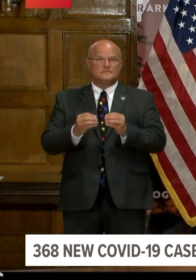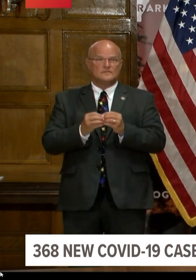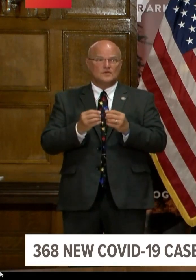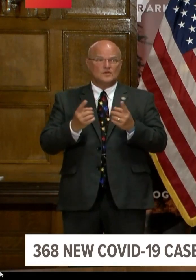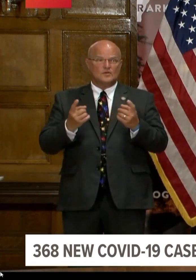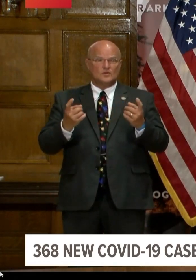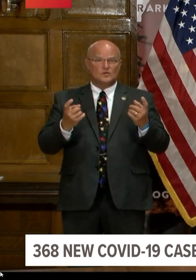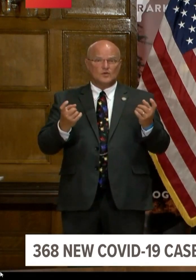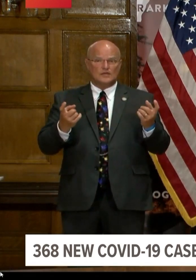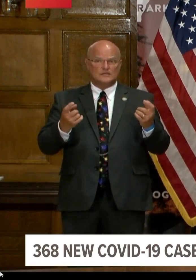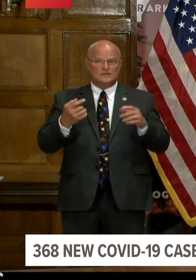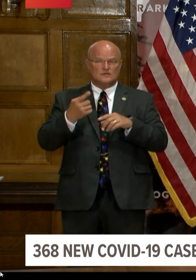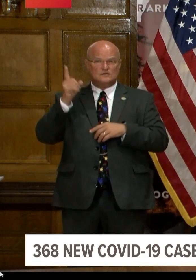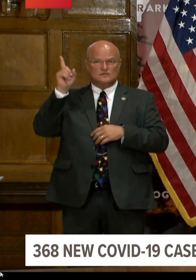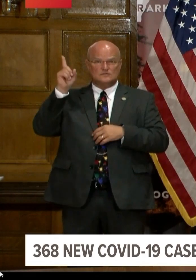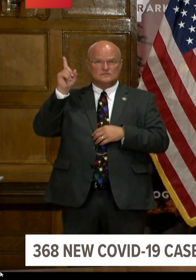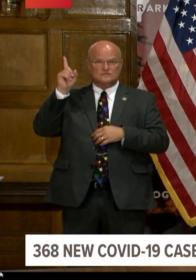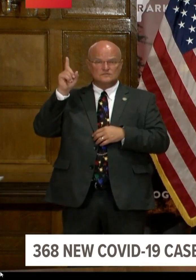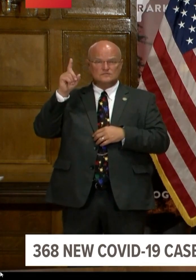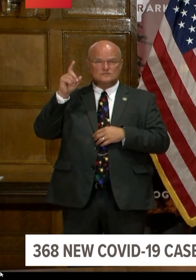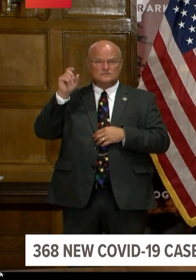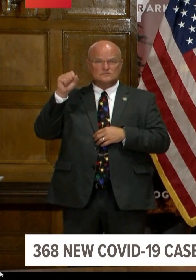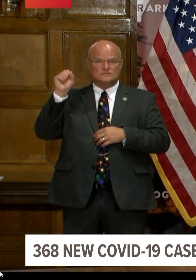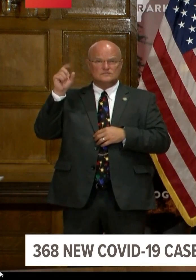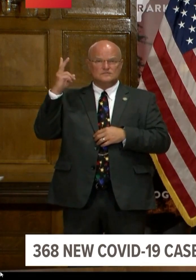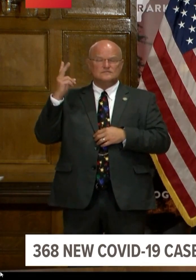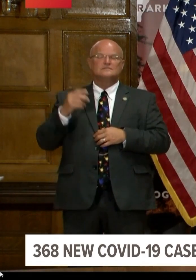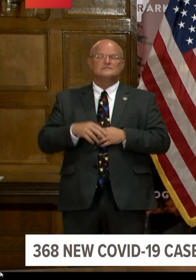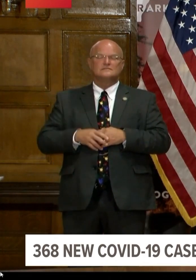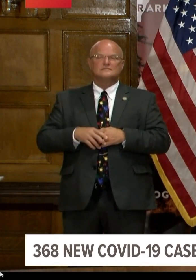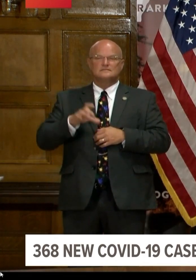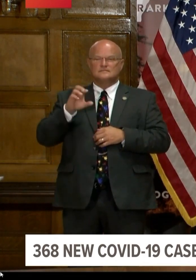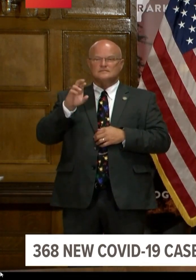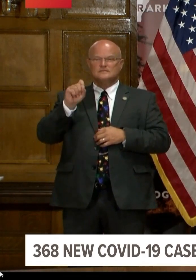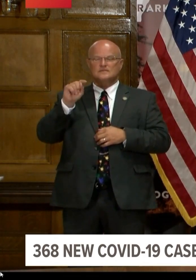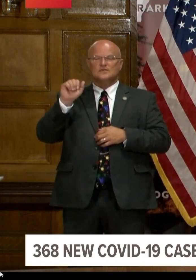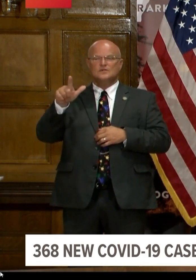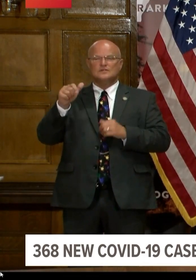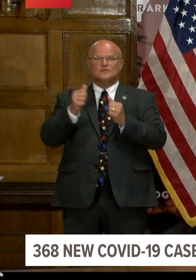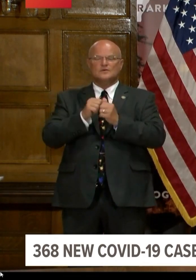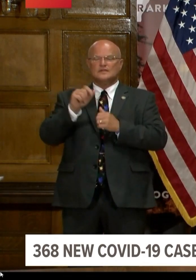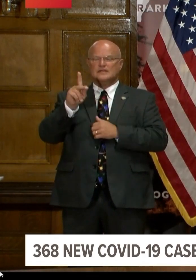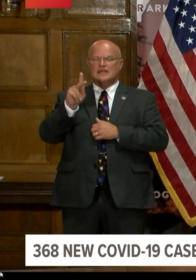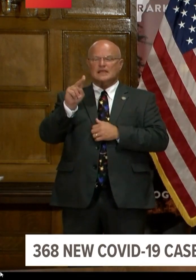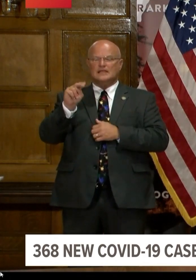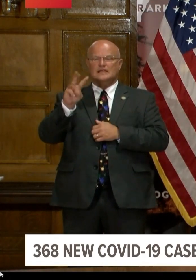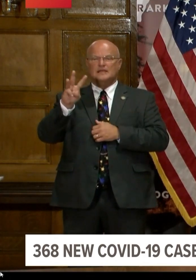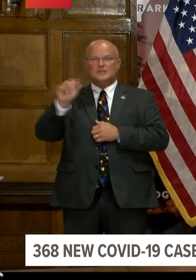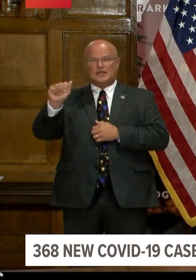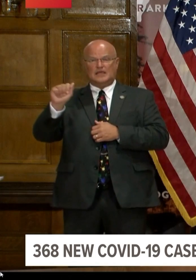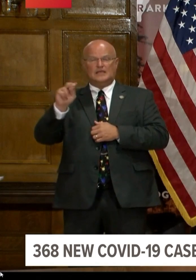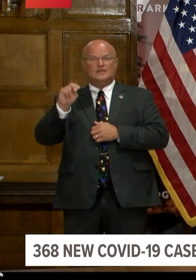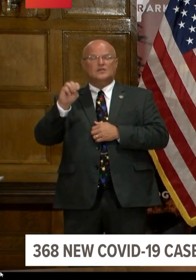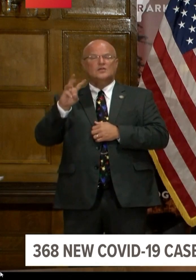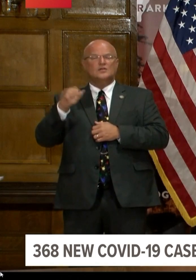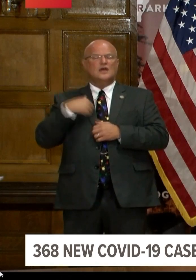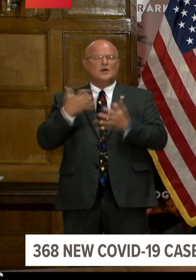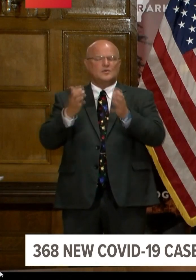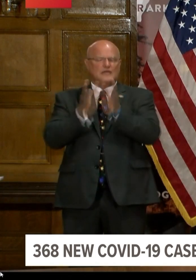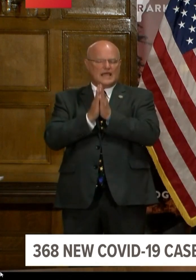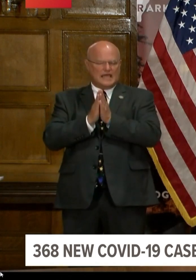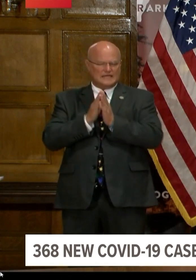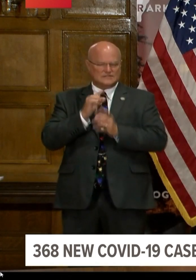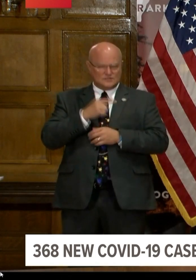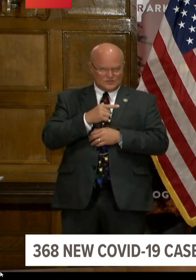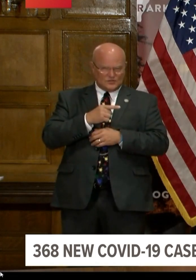Was there any other question remotely? Yes, Governor. This is Crystal Martinez with KNWA News. I wanted to ask you,